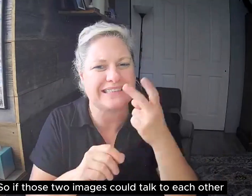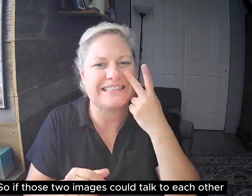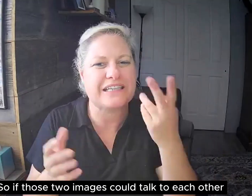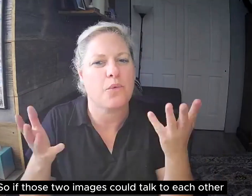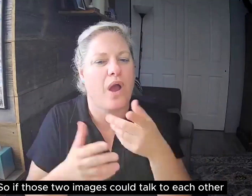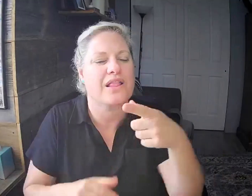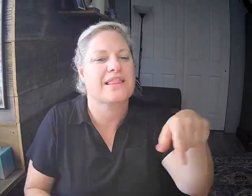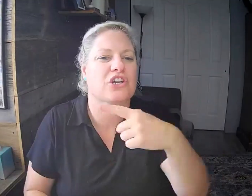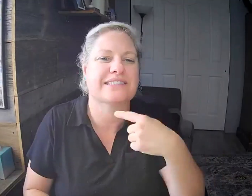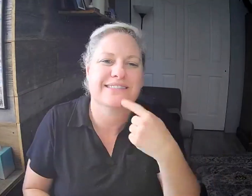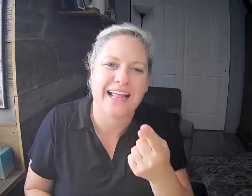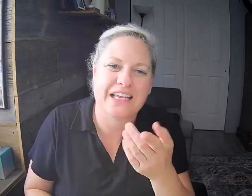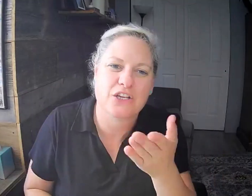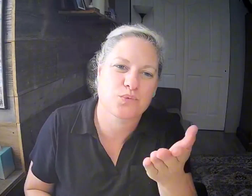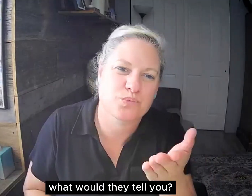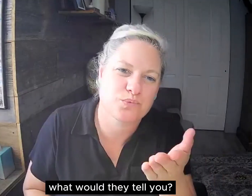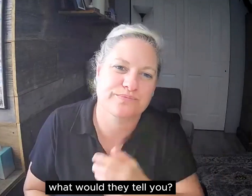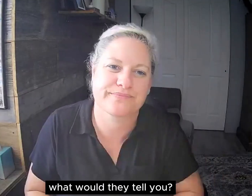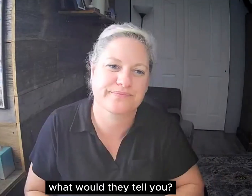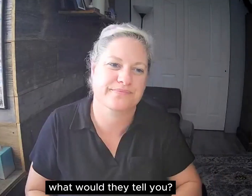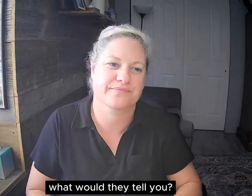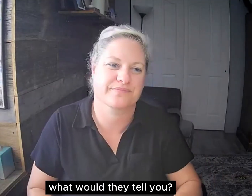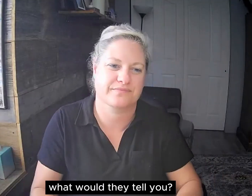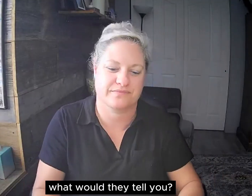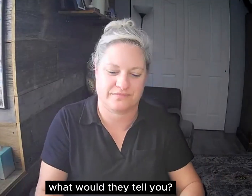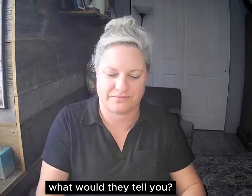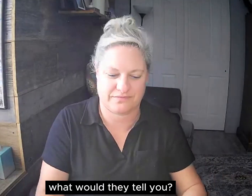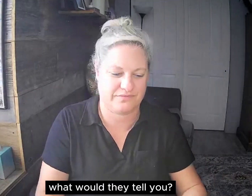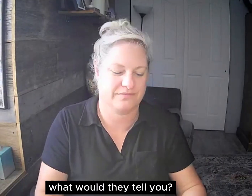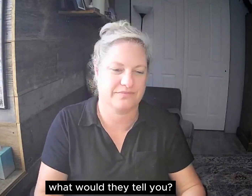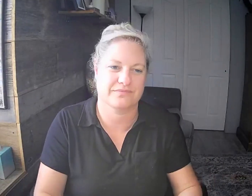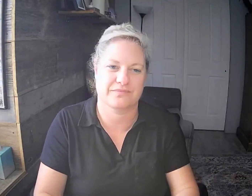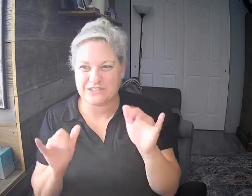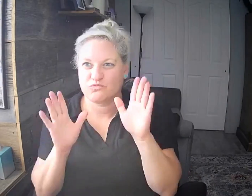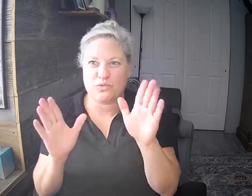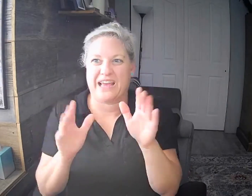other, what would they tell you?